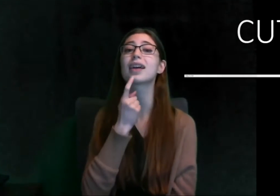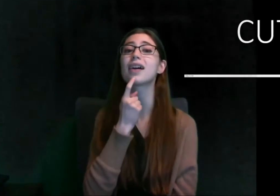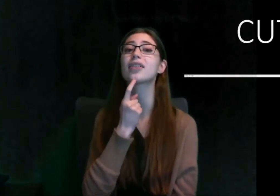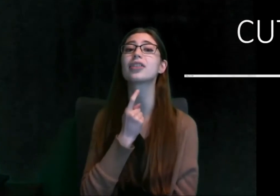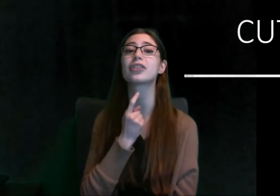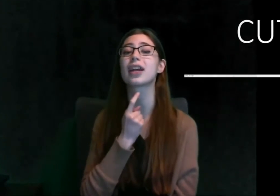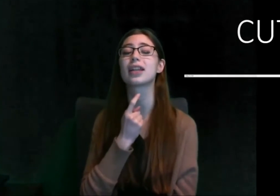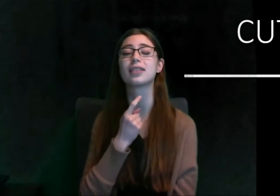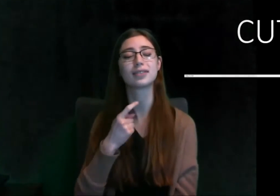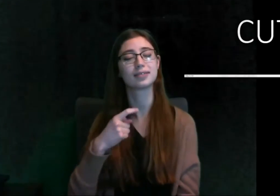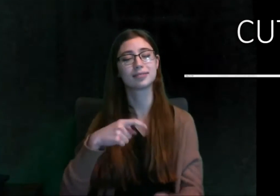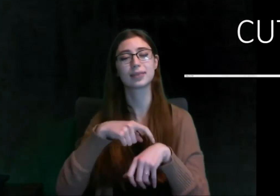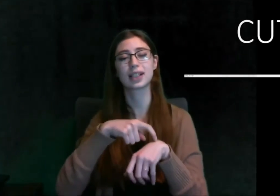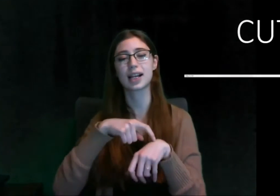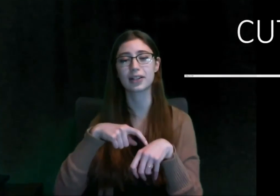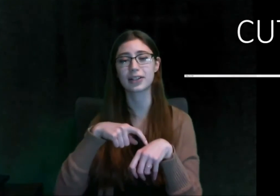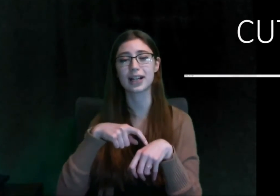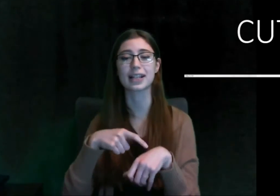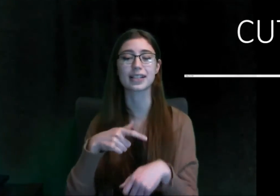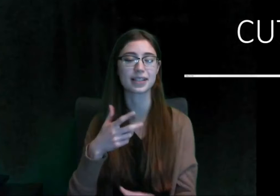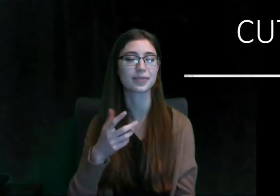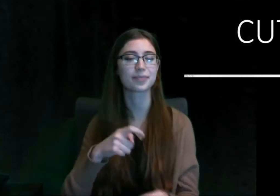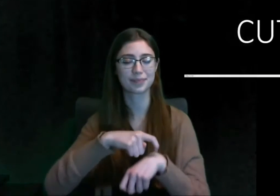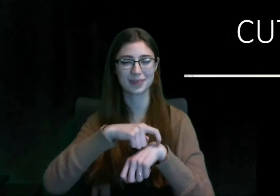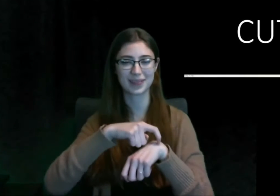on your chin, cut on your hand, cut.